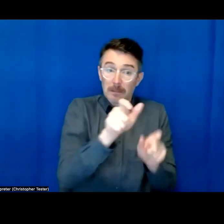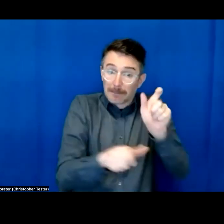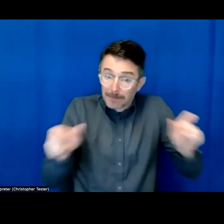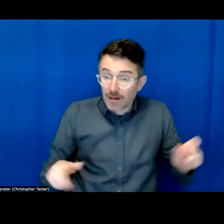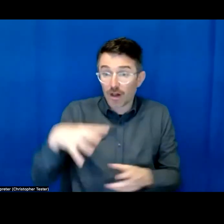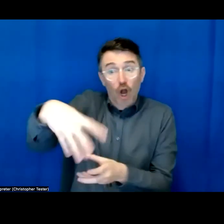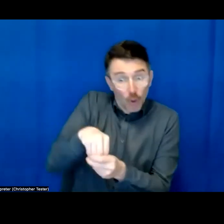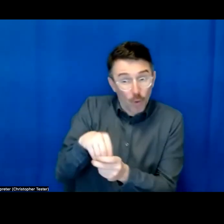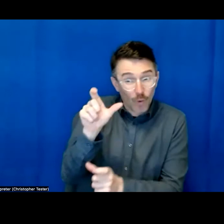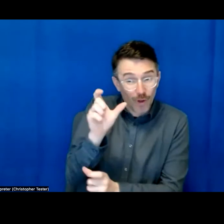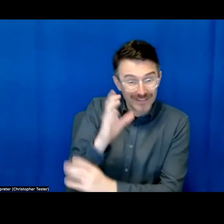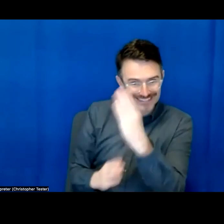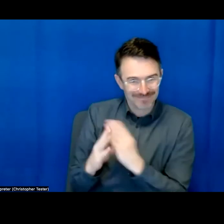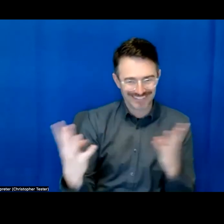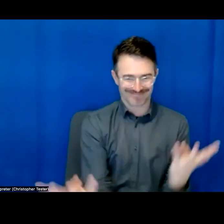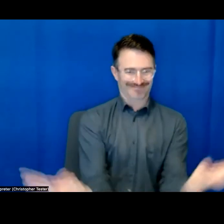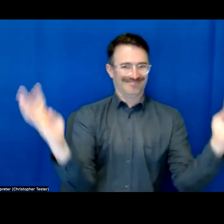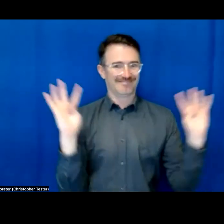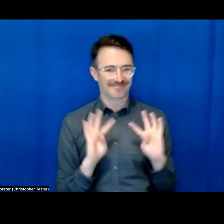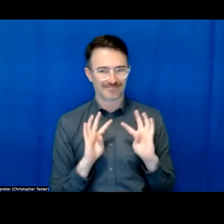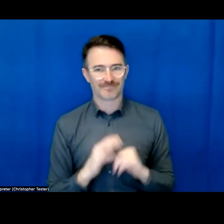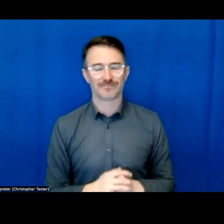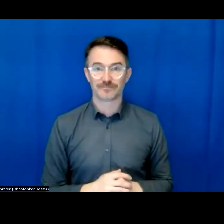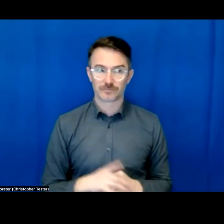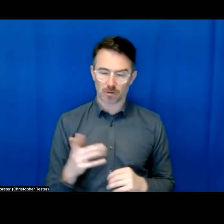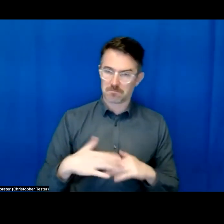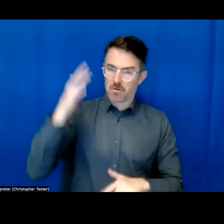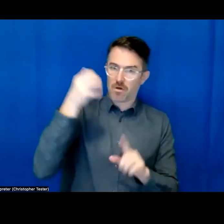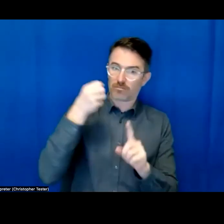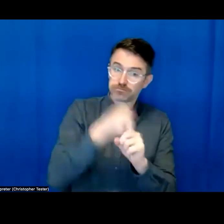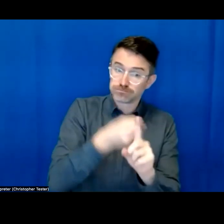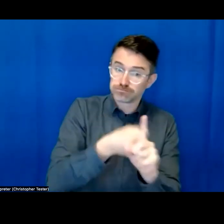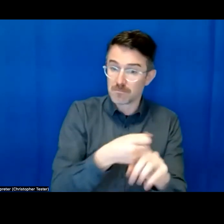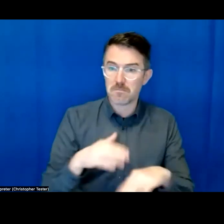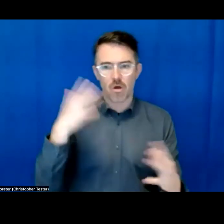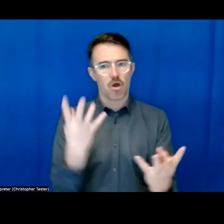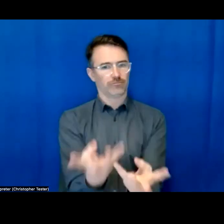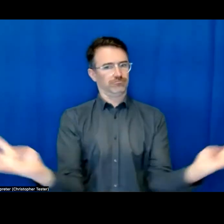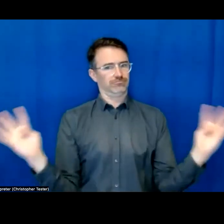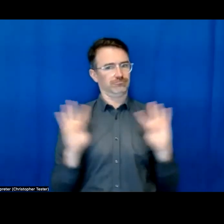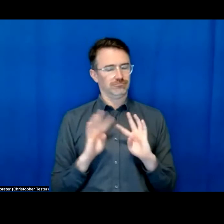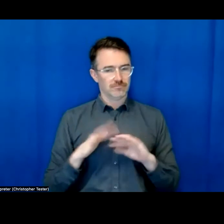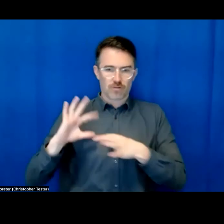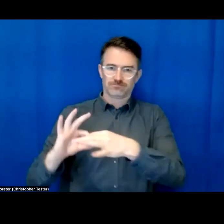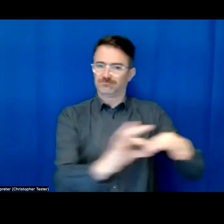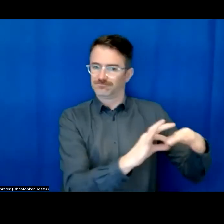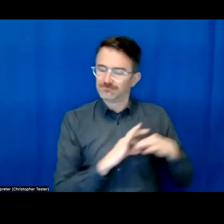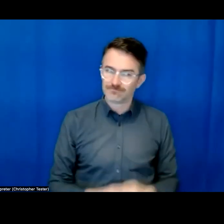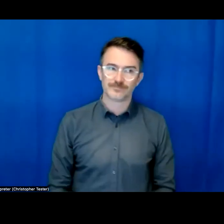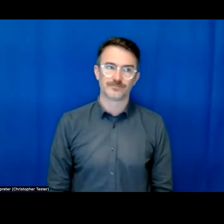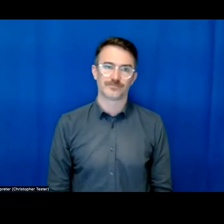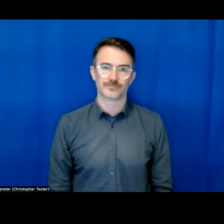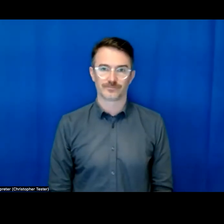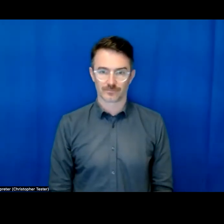with disabilities. And indigenous person with disabilities also has elected as a member of